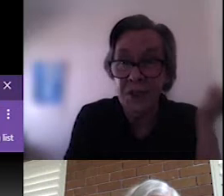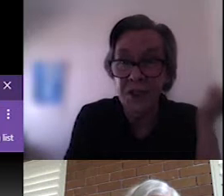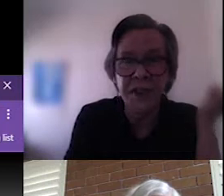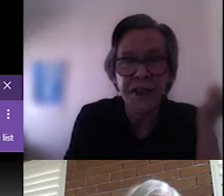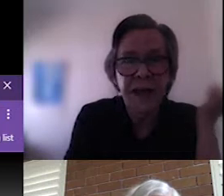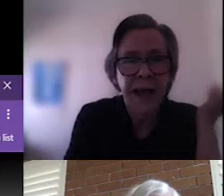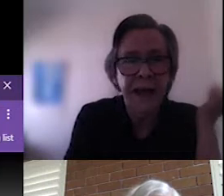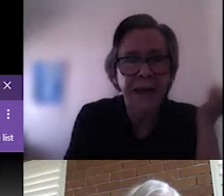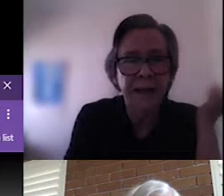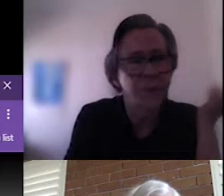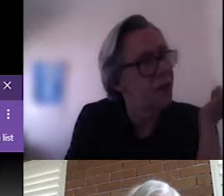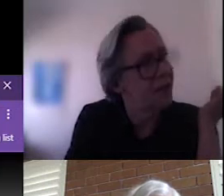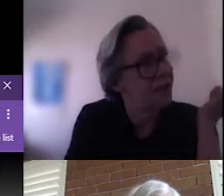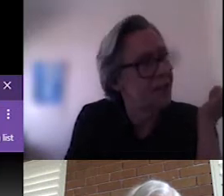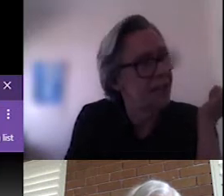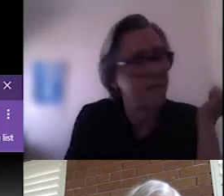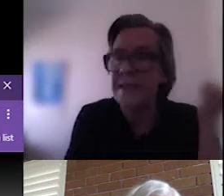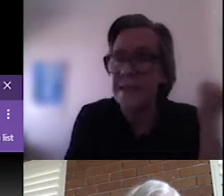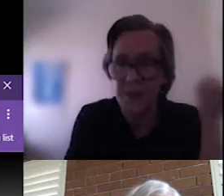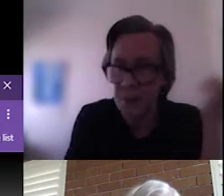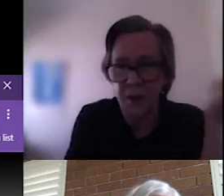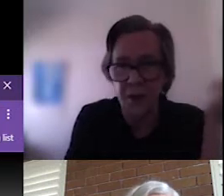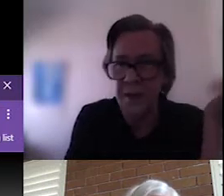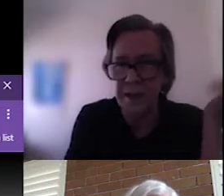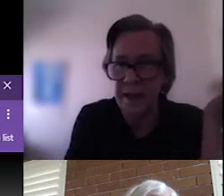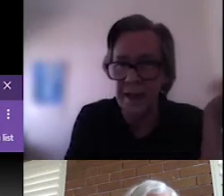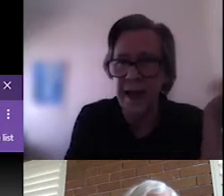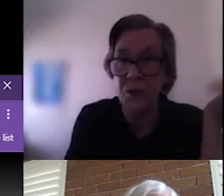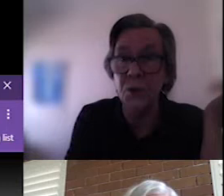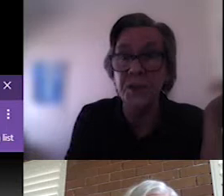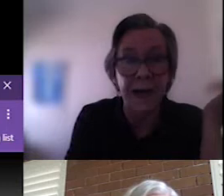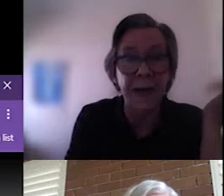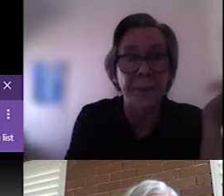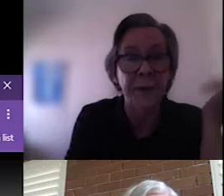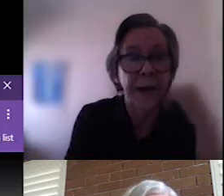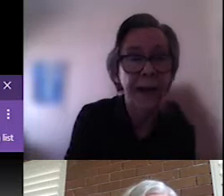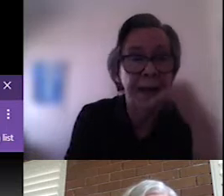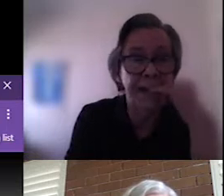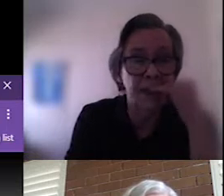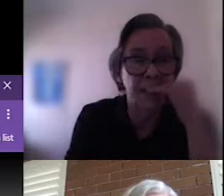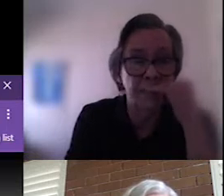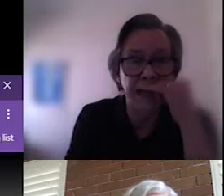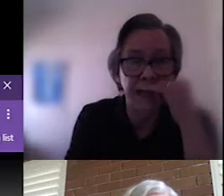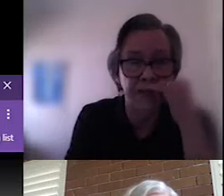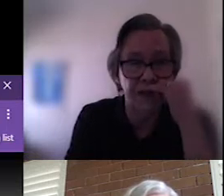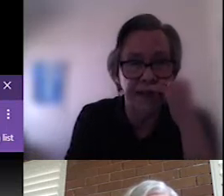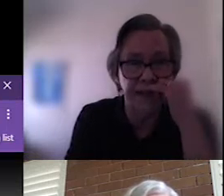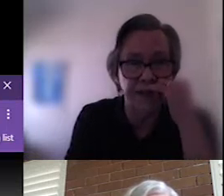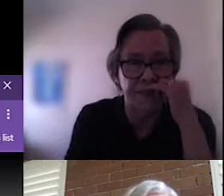she was, and thought, I don't know the sign for busy. So went home and that night and looked it up, and there were many variations of